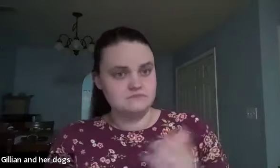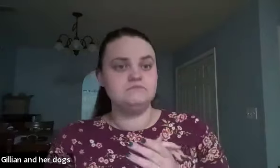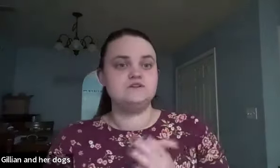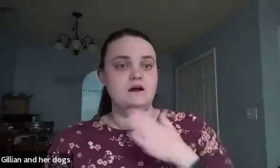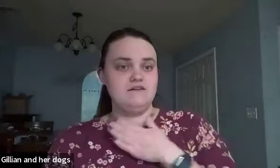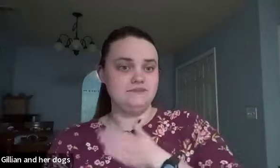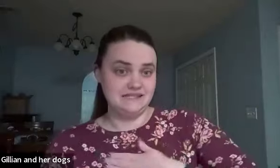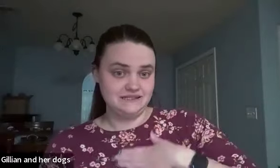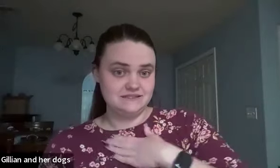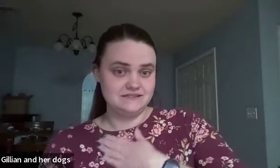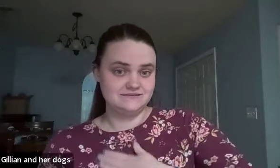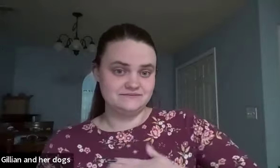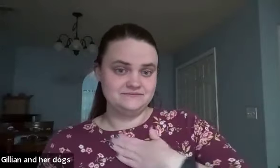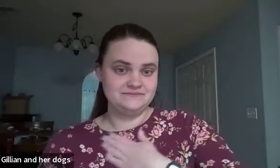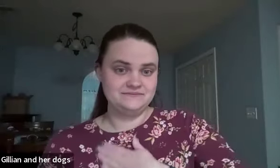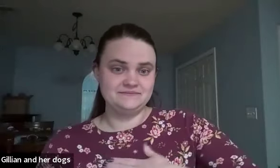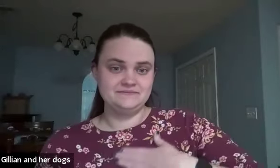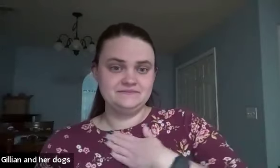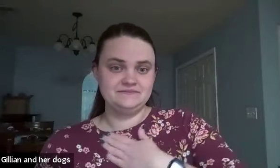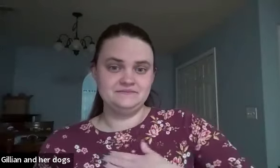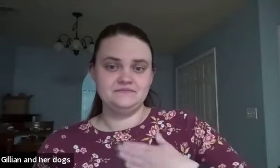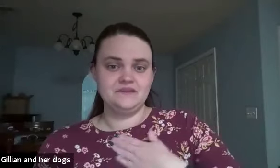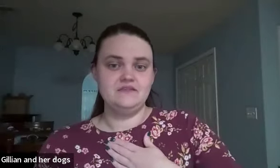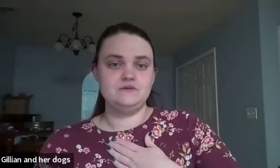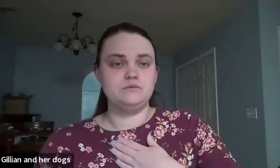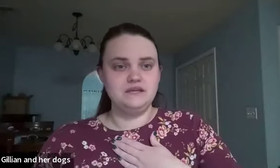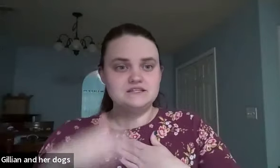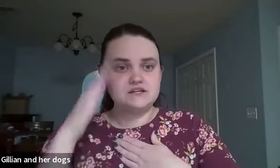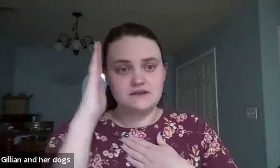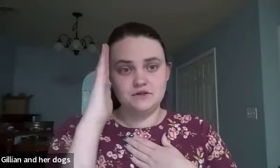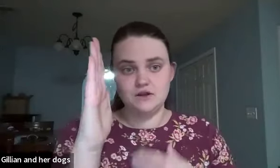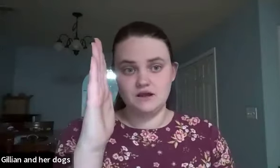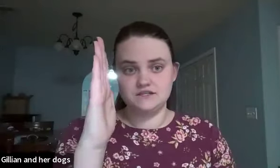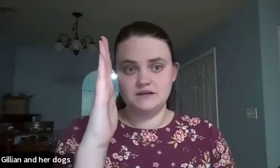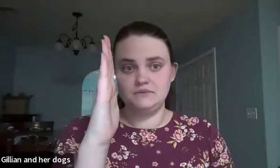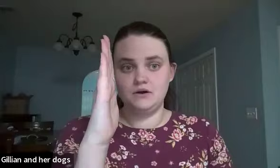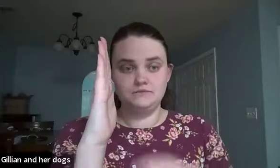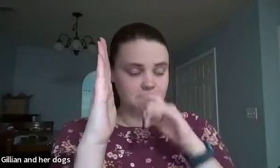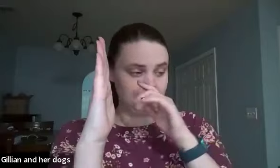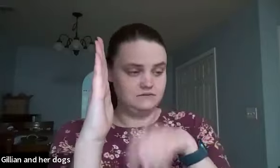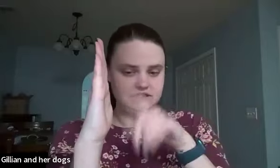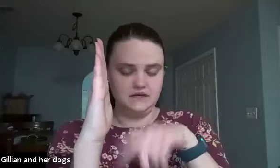sign. So we'll have please. And then repeat is going to have your non-dominant palm standing